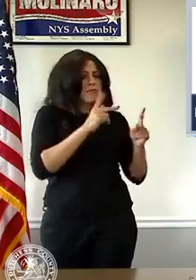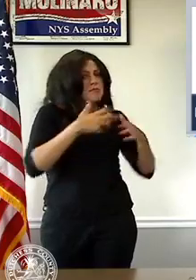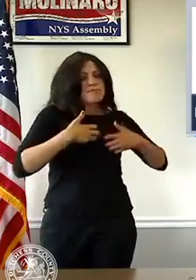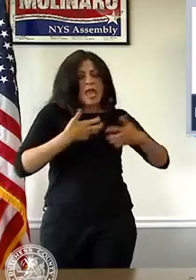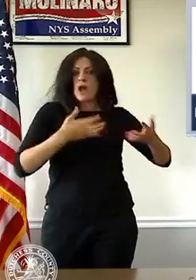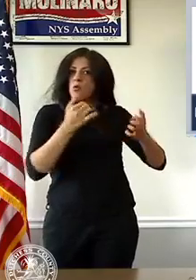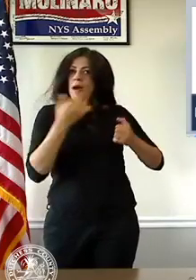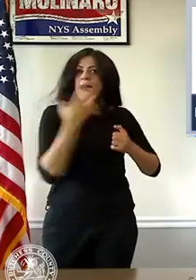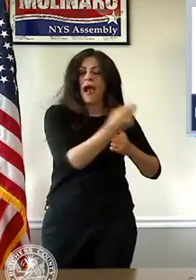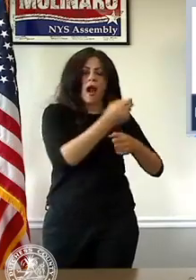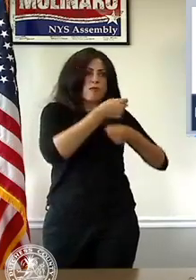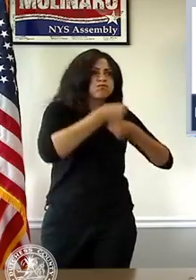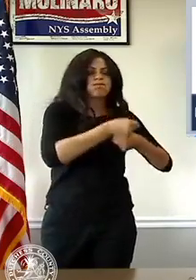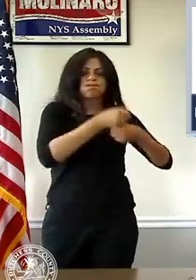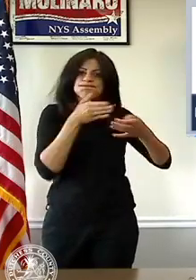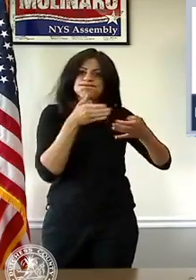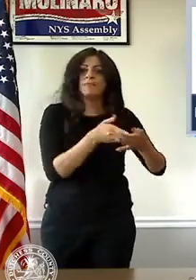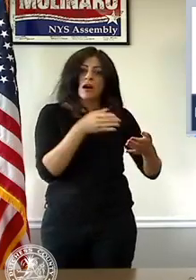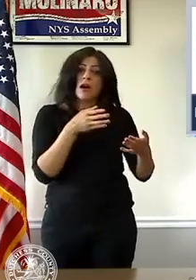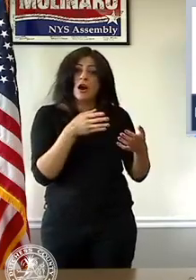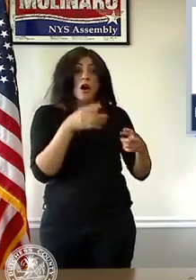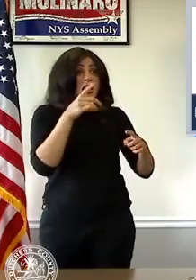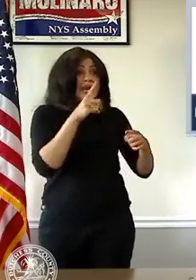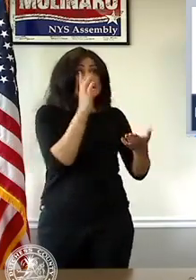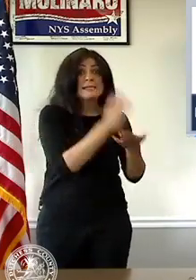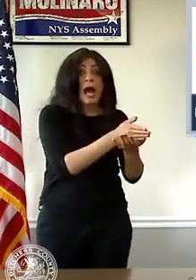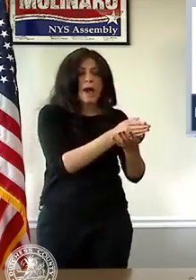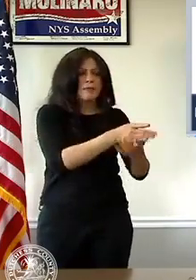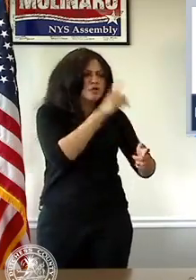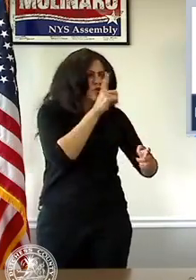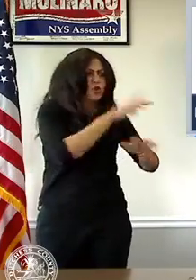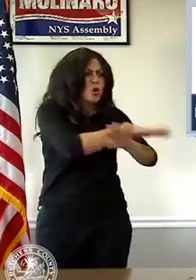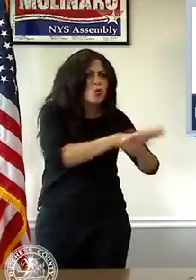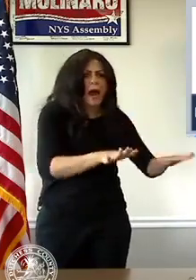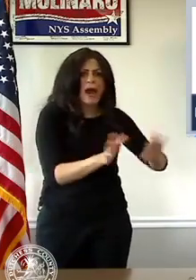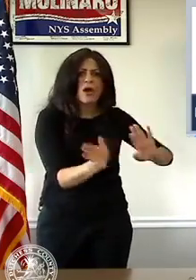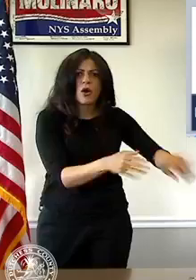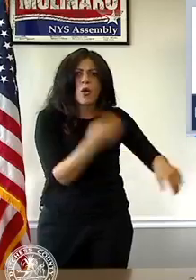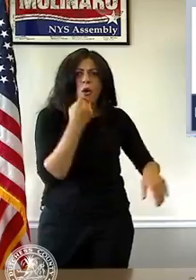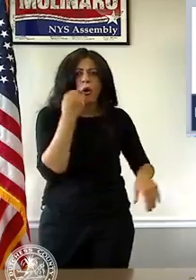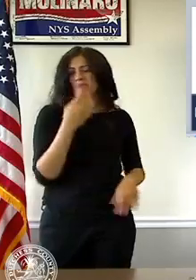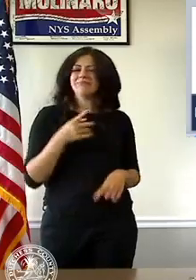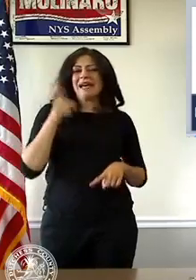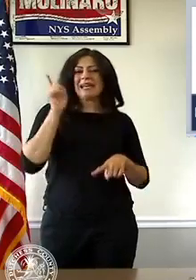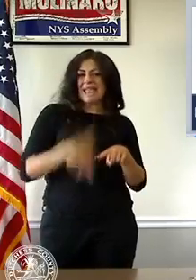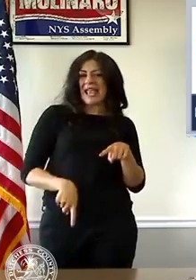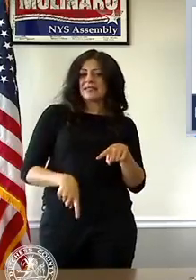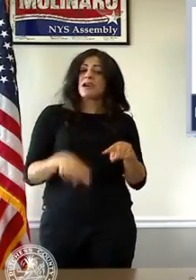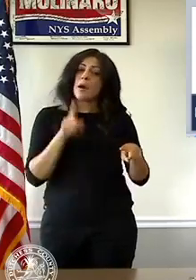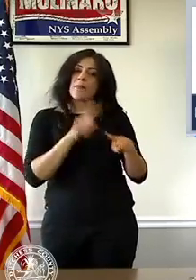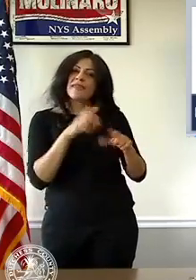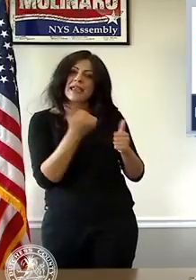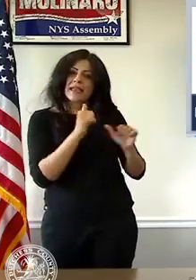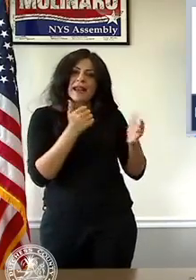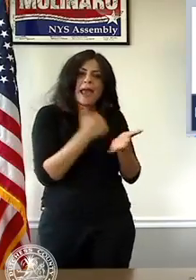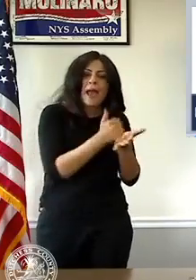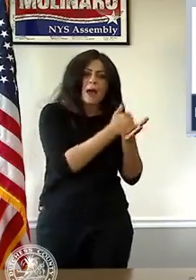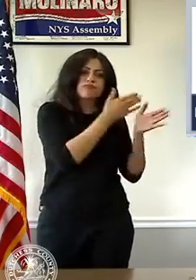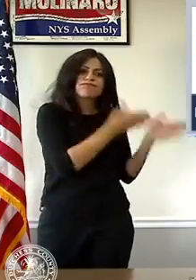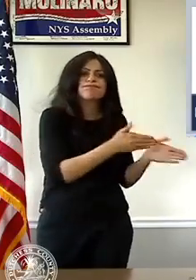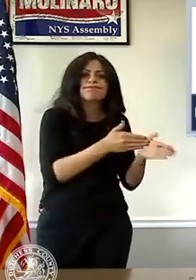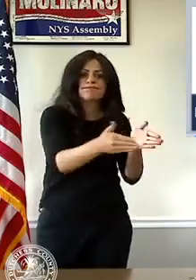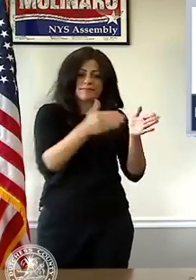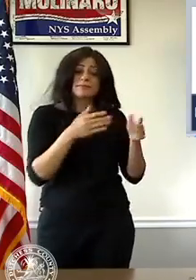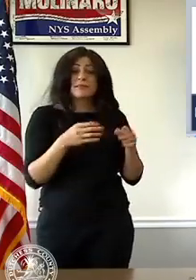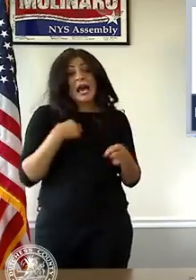can't. You can attempt to guide it in a way that is productive. And what I said yesterday, and would say to you, to anybody, if you've got a passion about this,